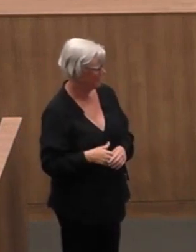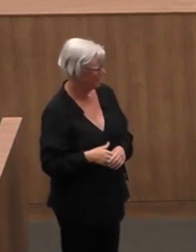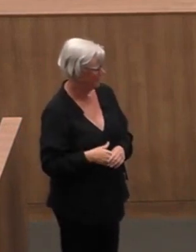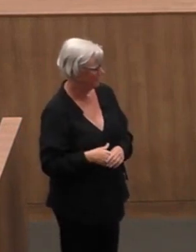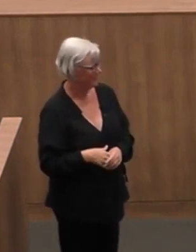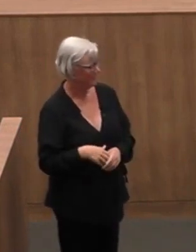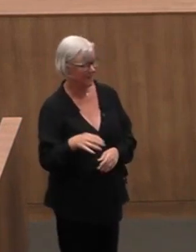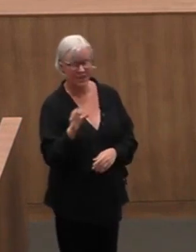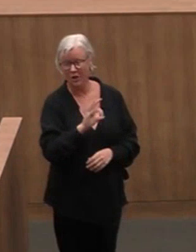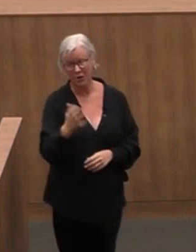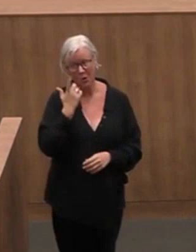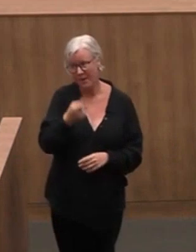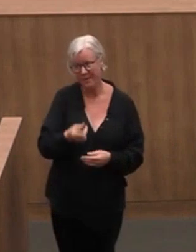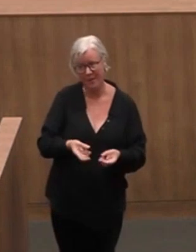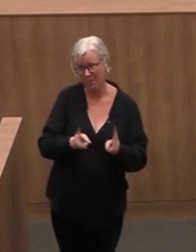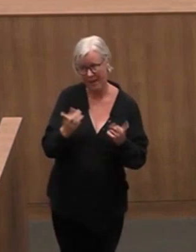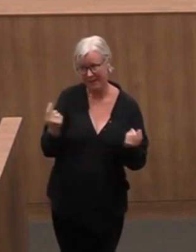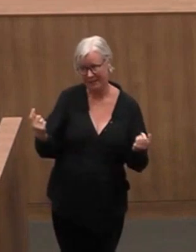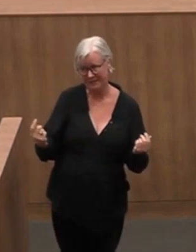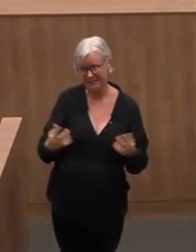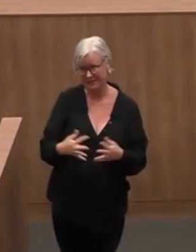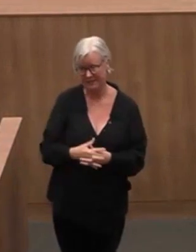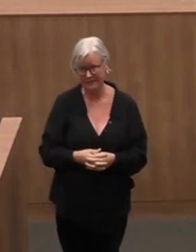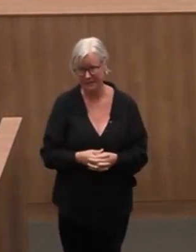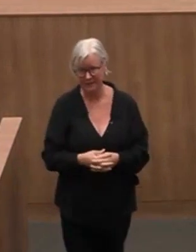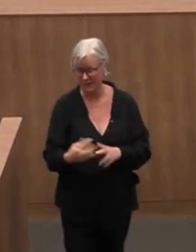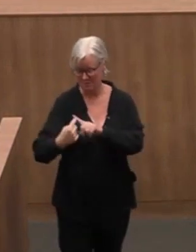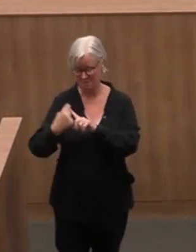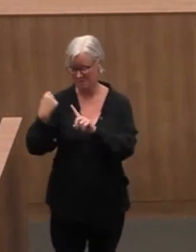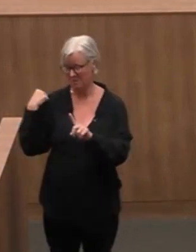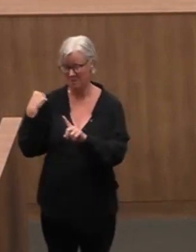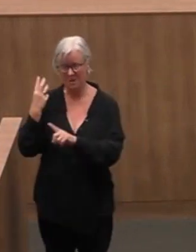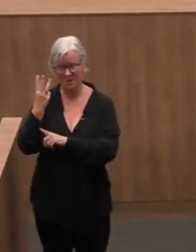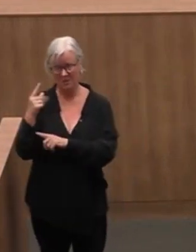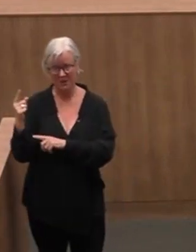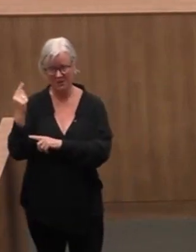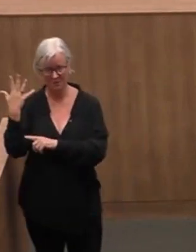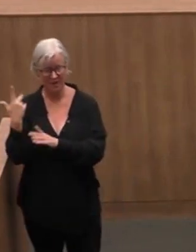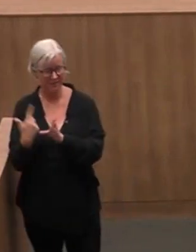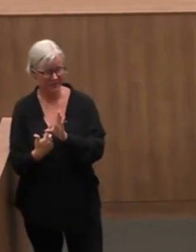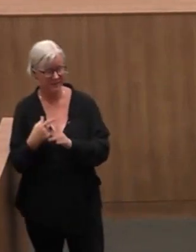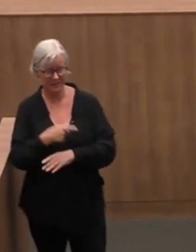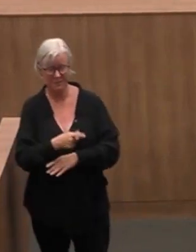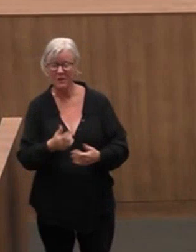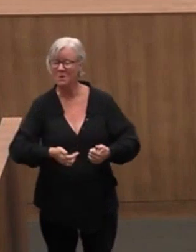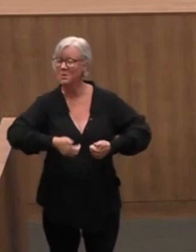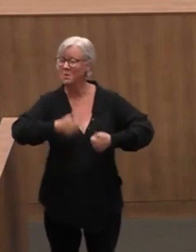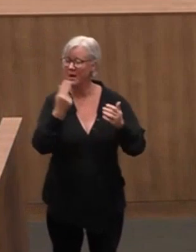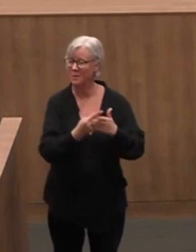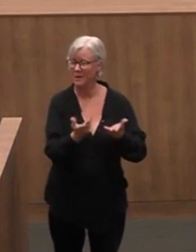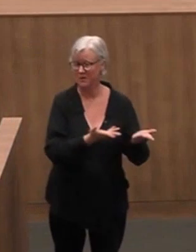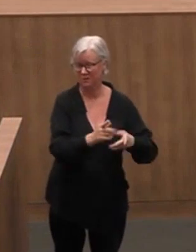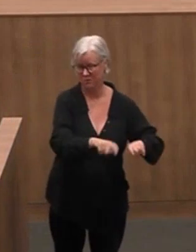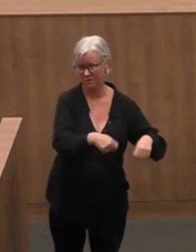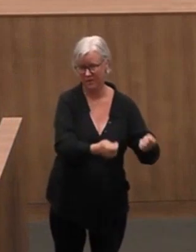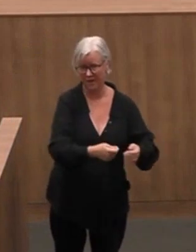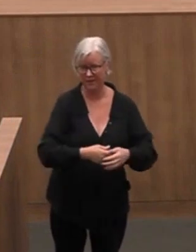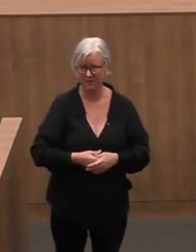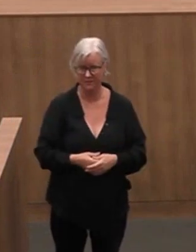wasn't always like that. So No, it wasn't, the yeah. last 3 to 5 years there's been great improvements and we've seen that happen. And there's some,